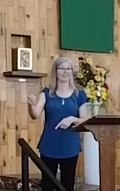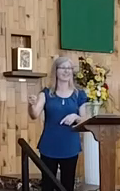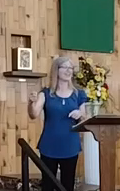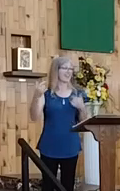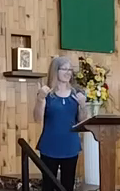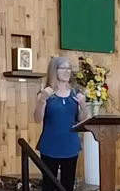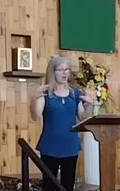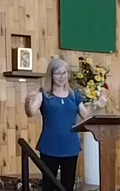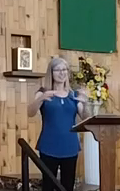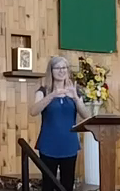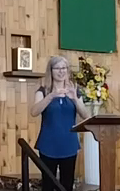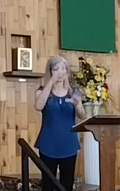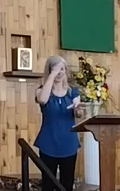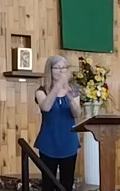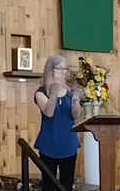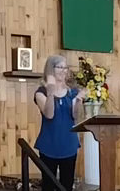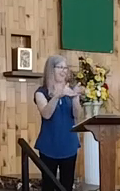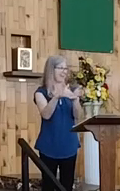to the faith.